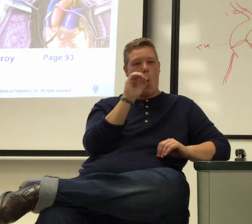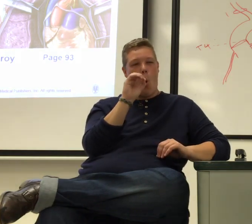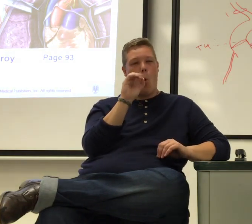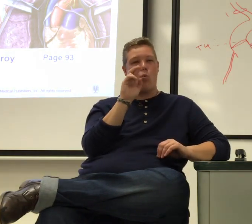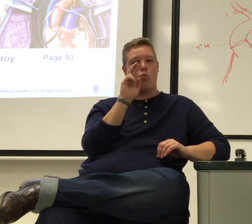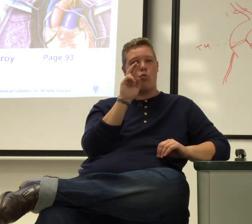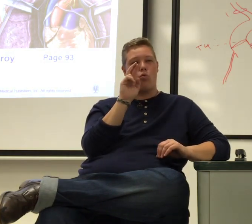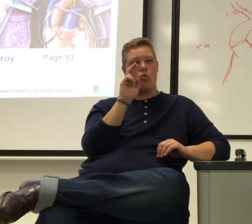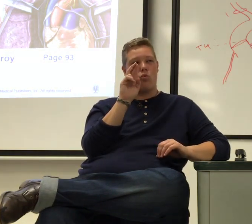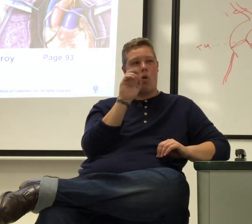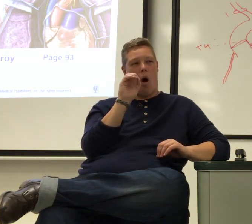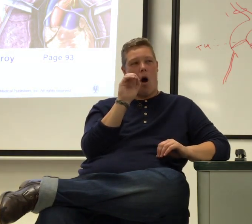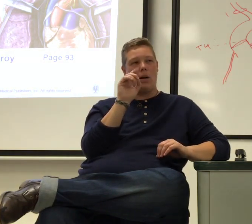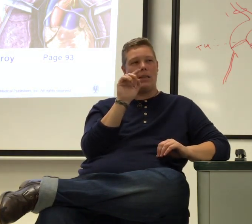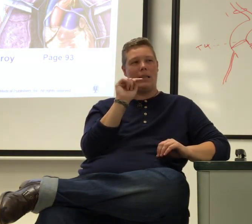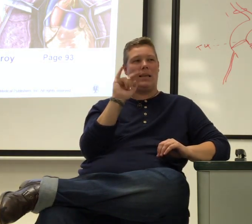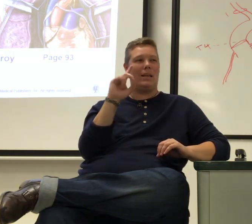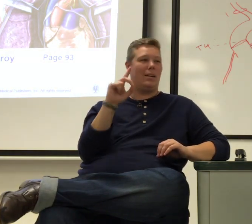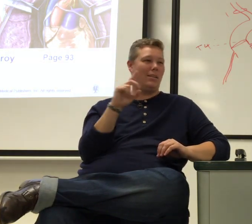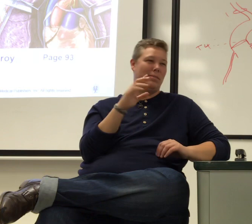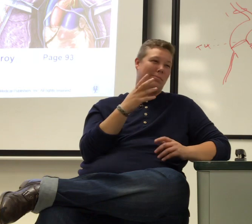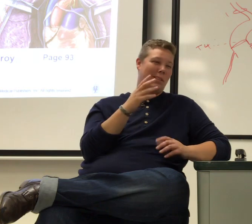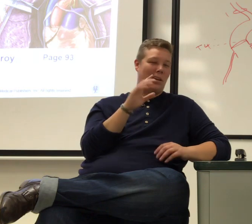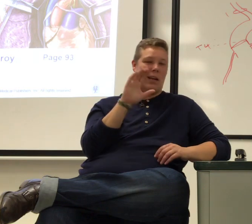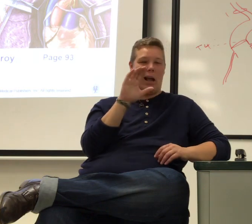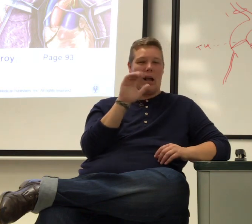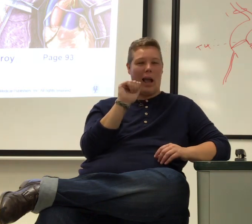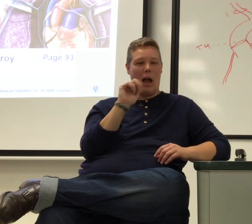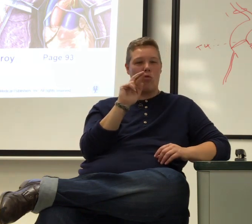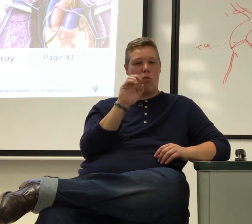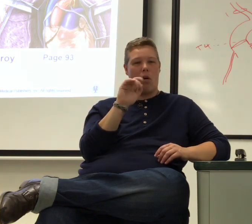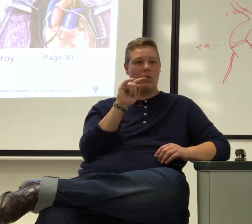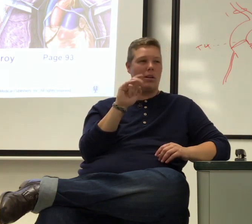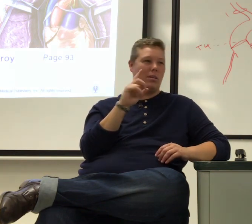3, left subclavian.